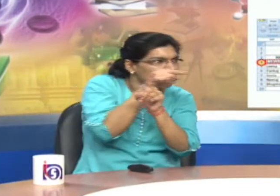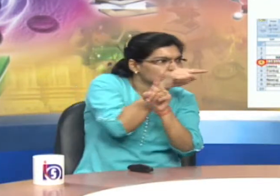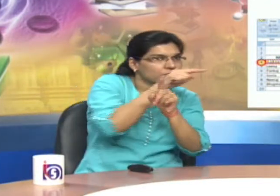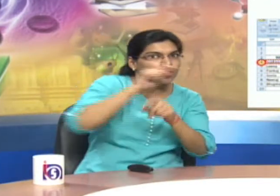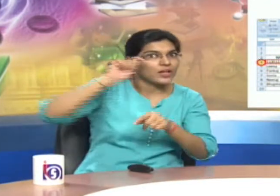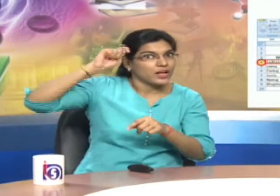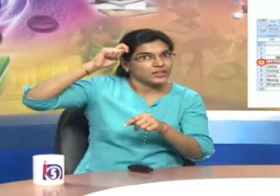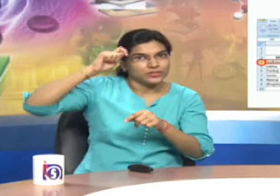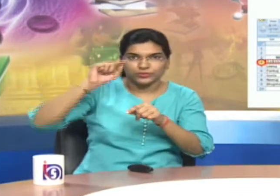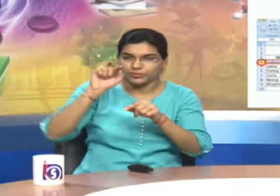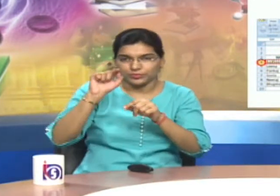under the column B